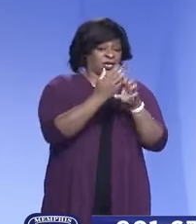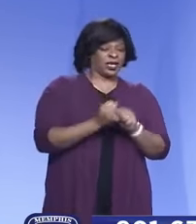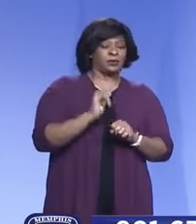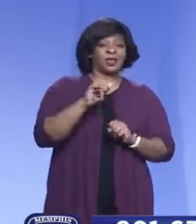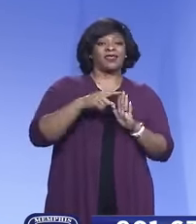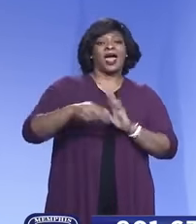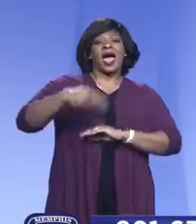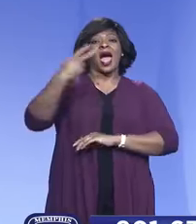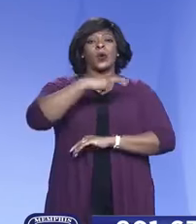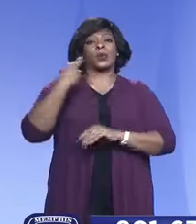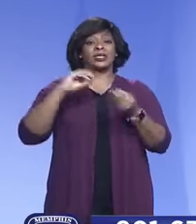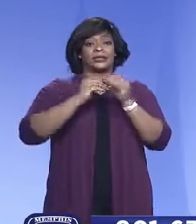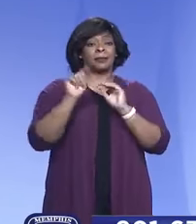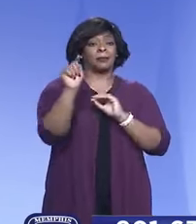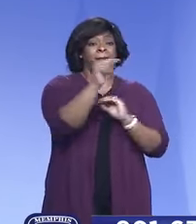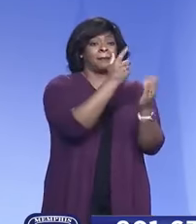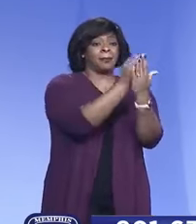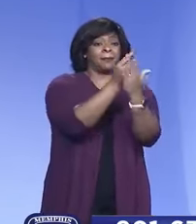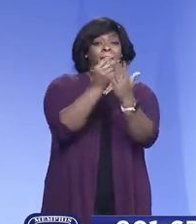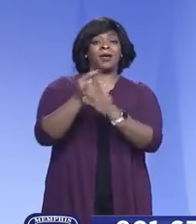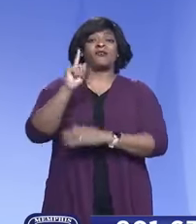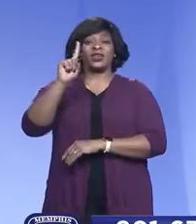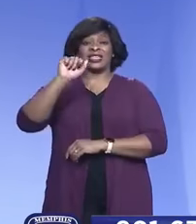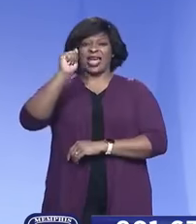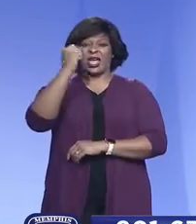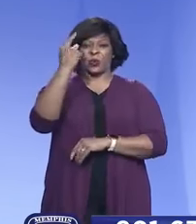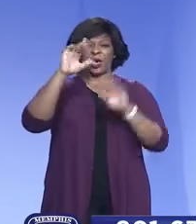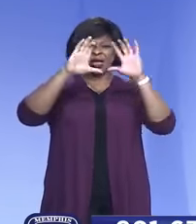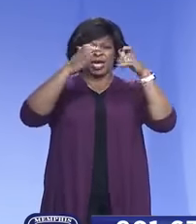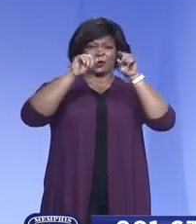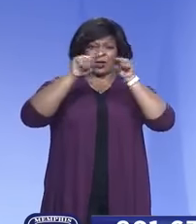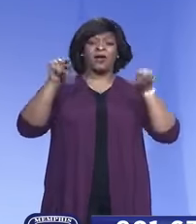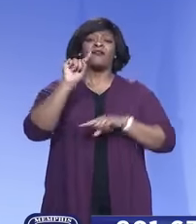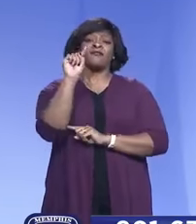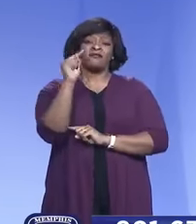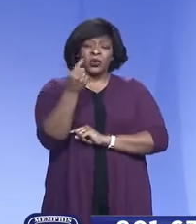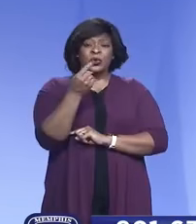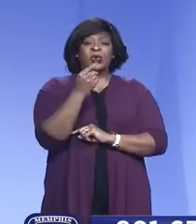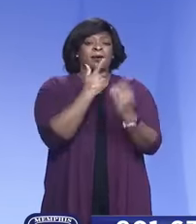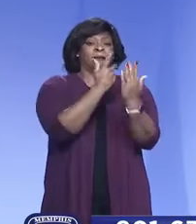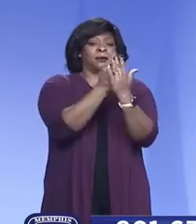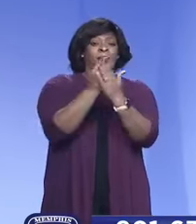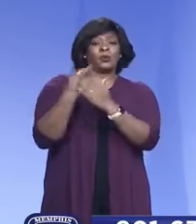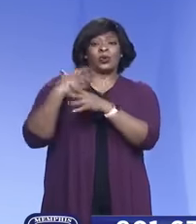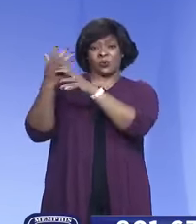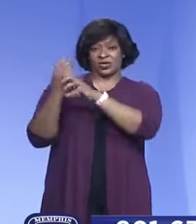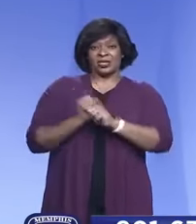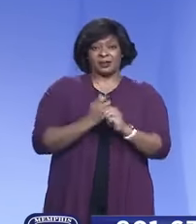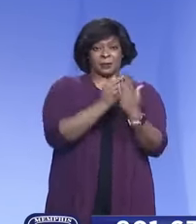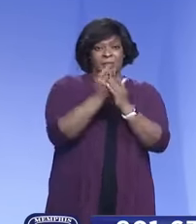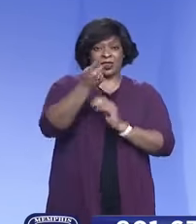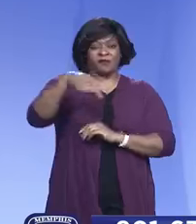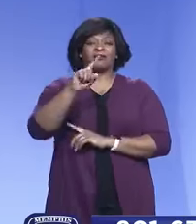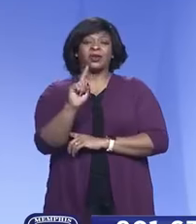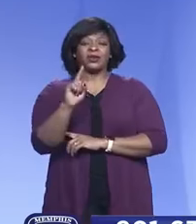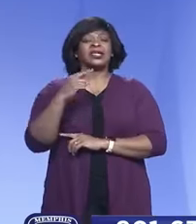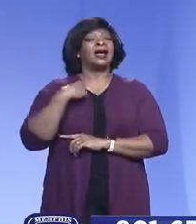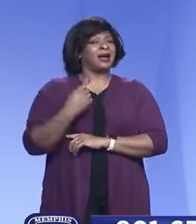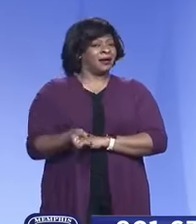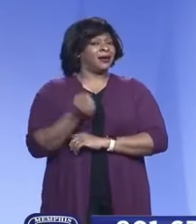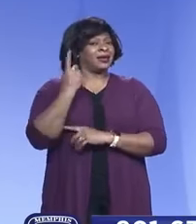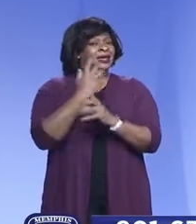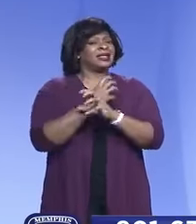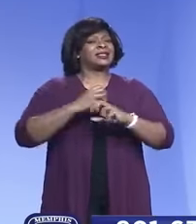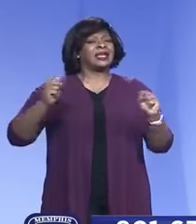those high-risk populations in 1A1 within the supply that we have. I also understand